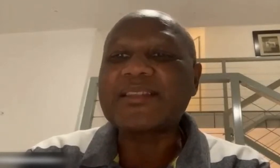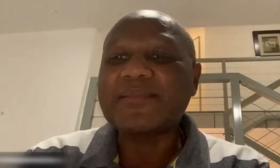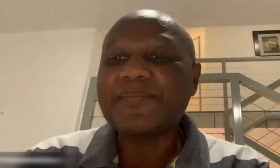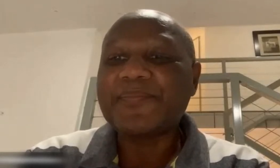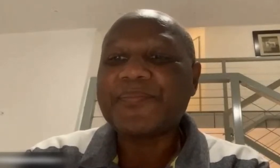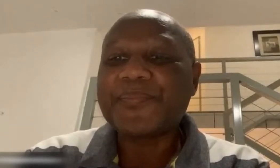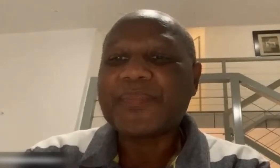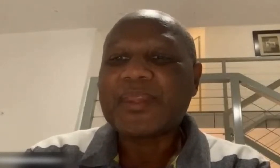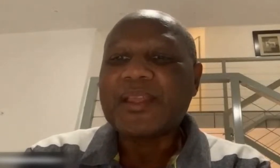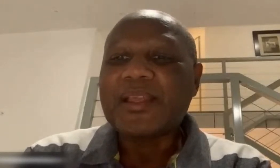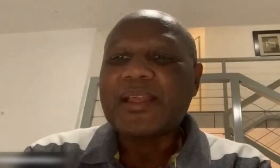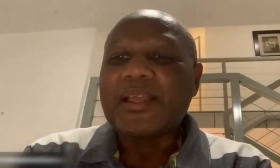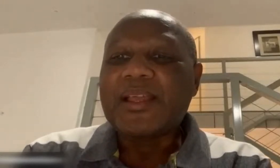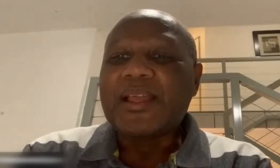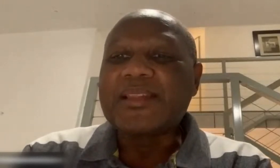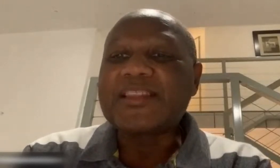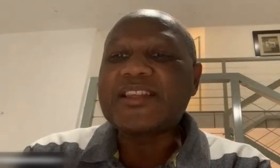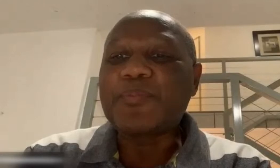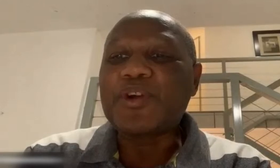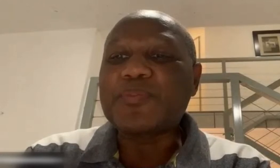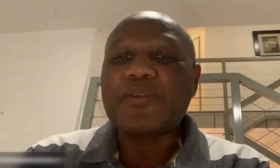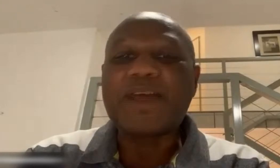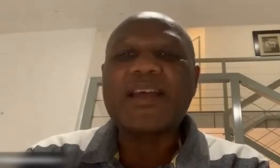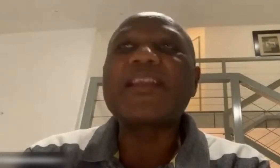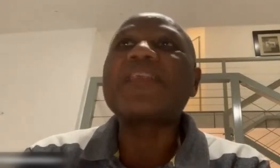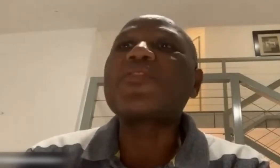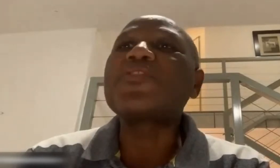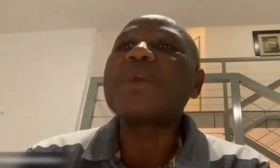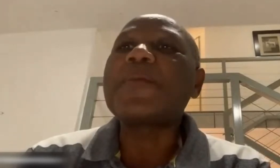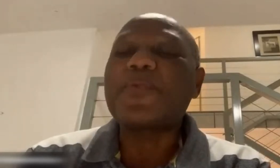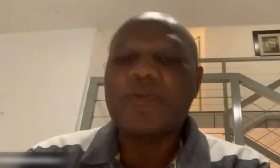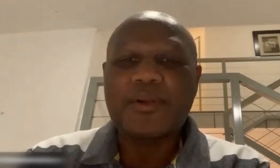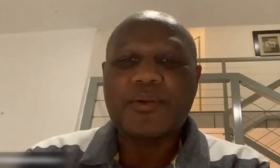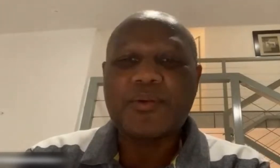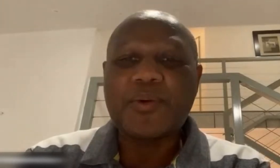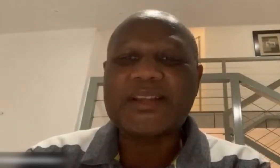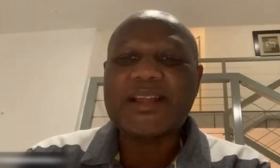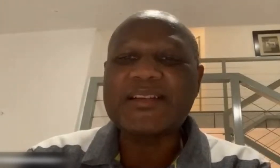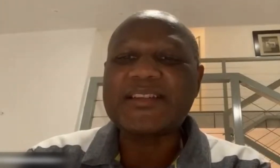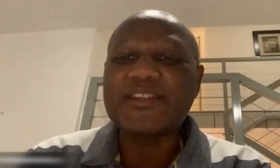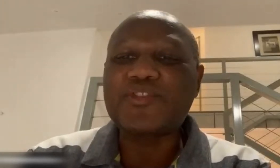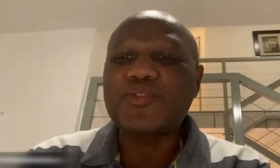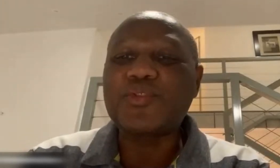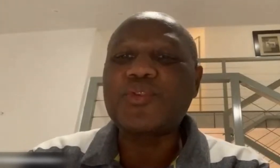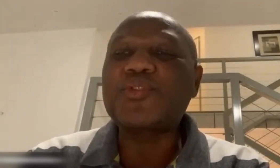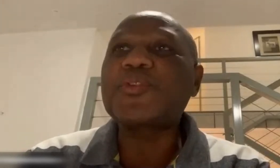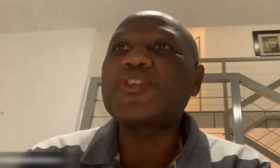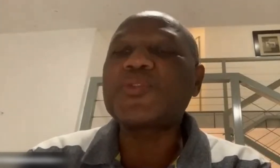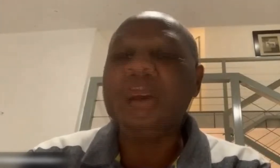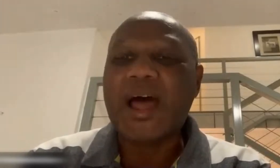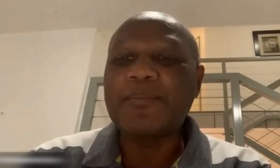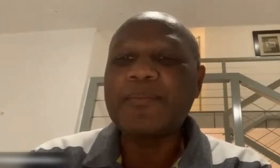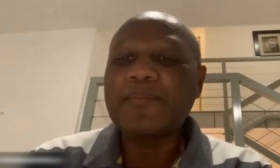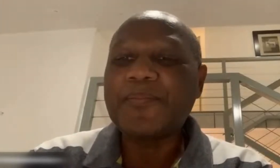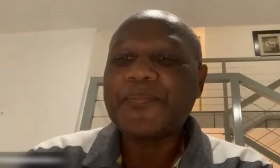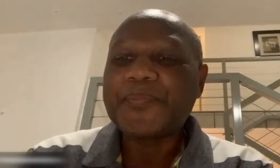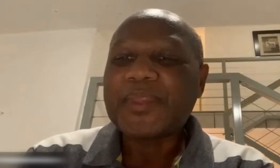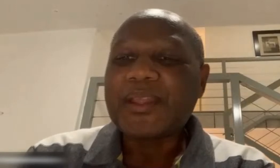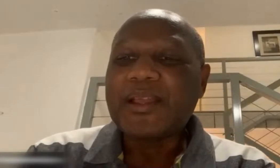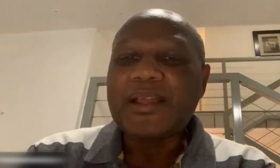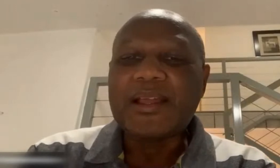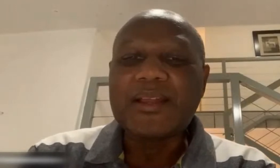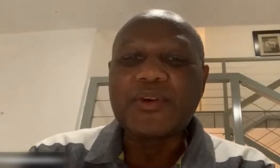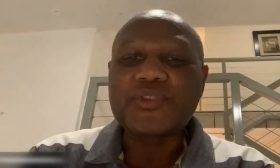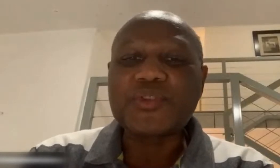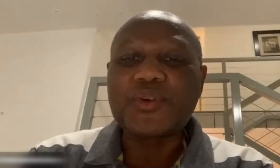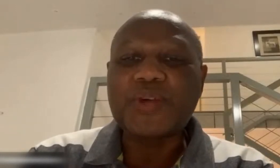rights. And this report provided a roadmap on what countries need to do to reduce harm